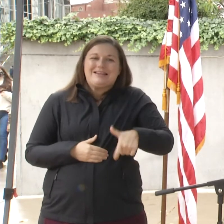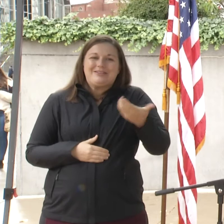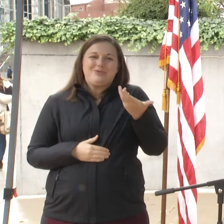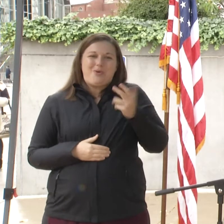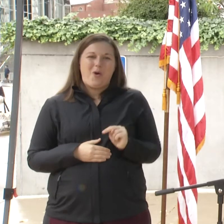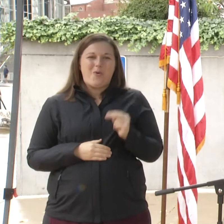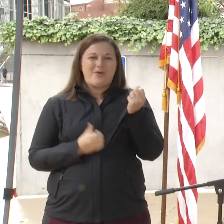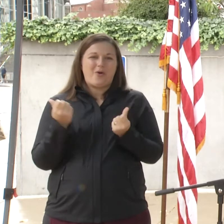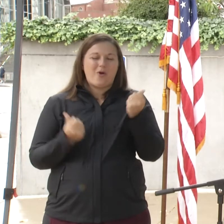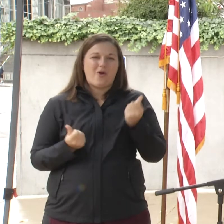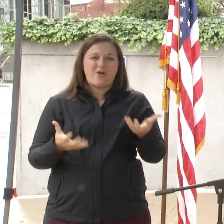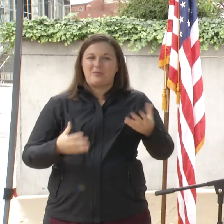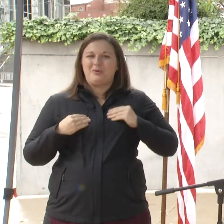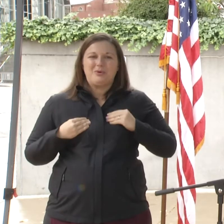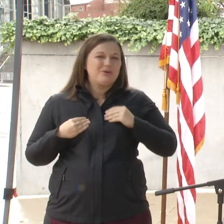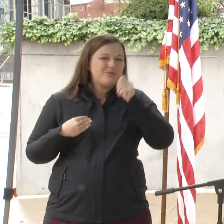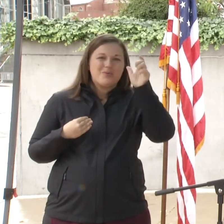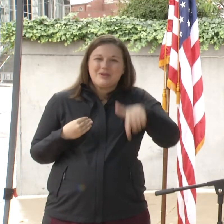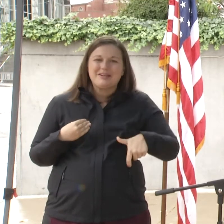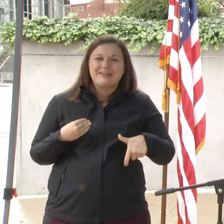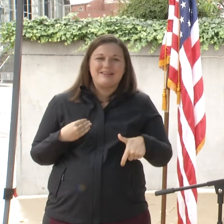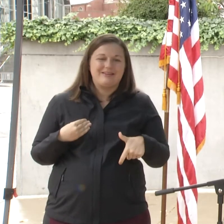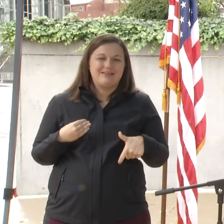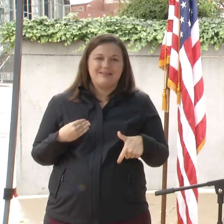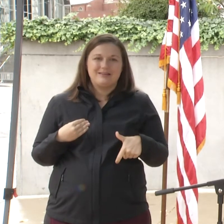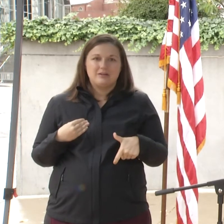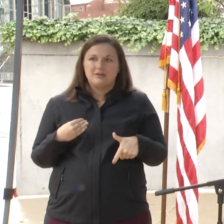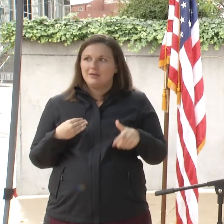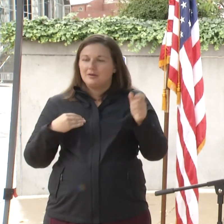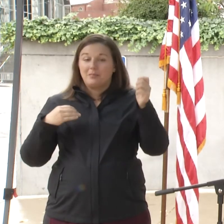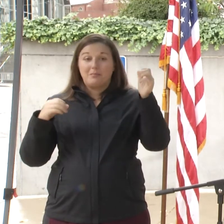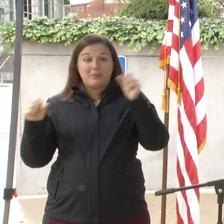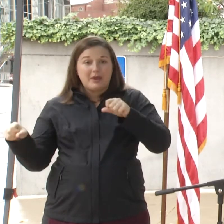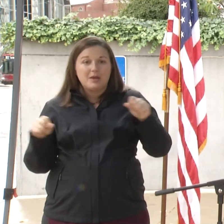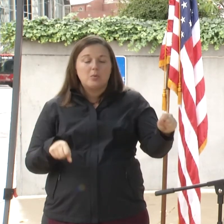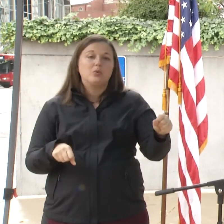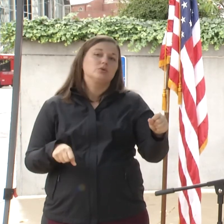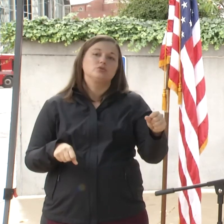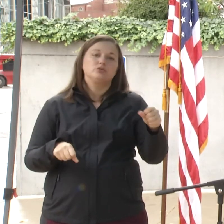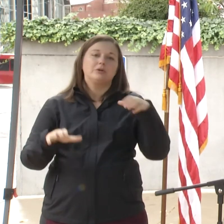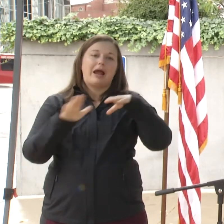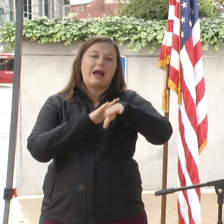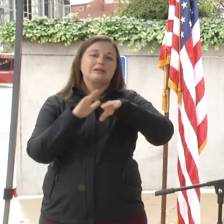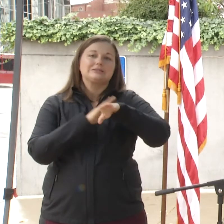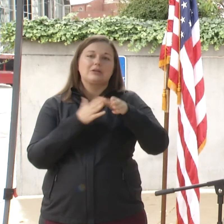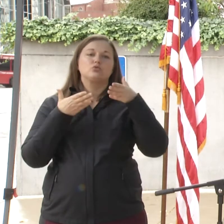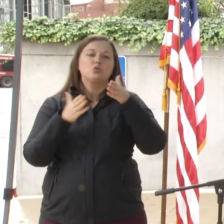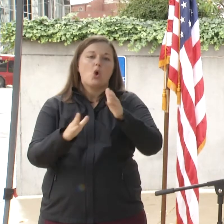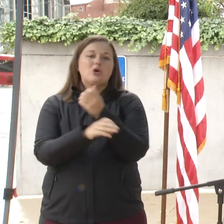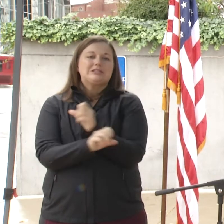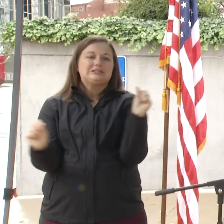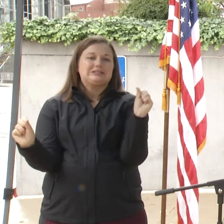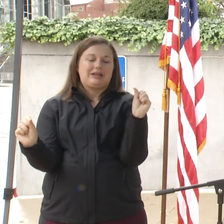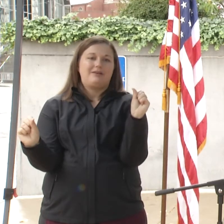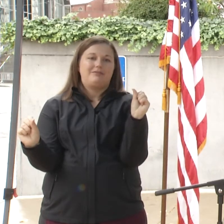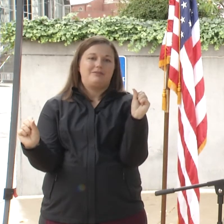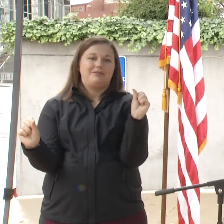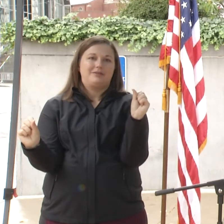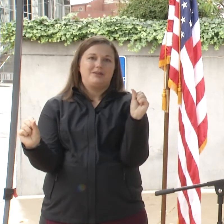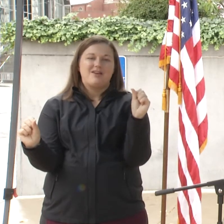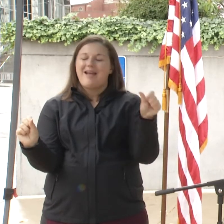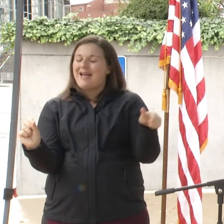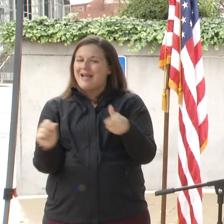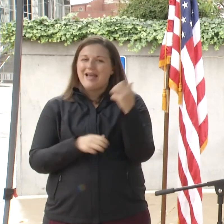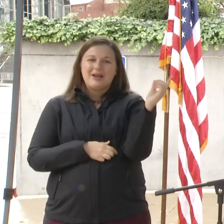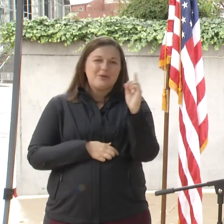live in a city, but being able to have a network that is safe and accessible to get to any point you need